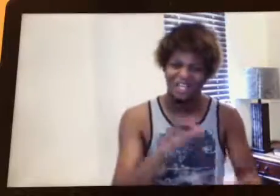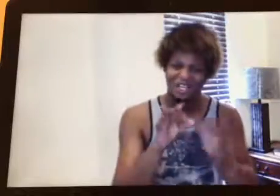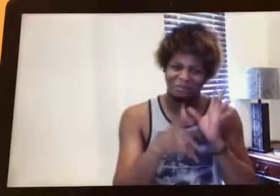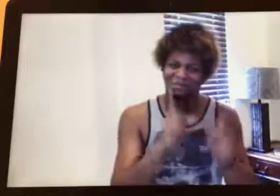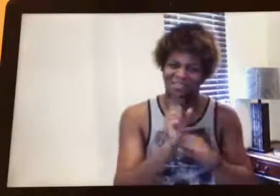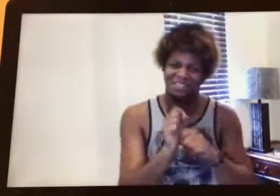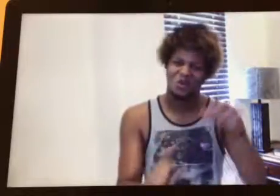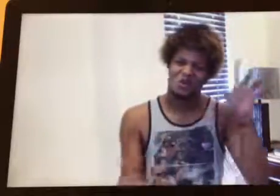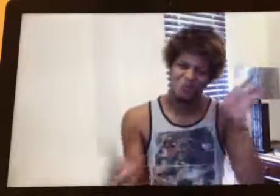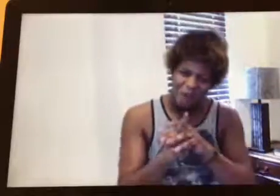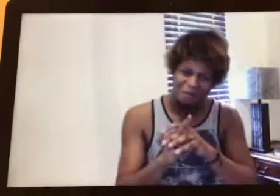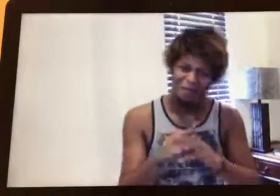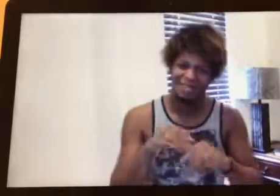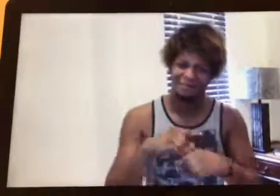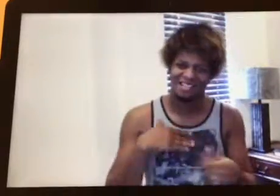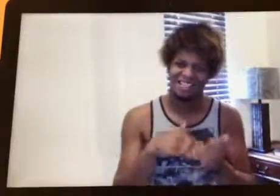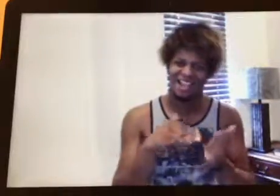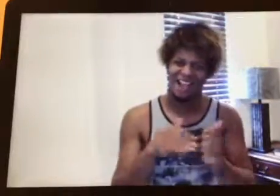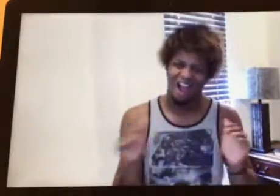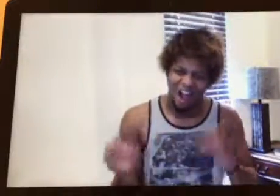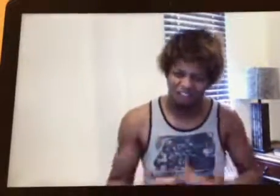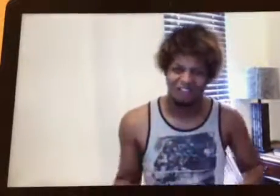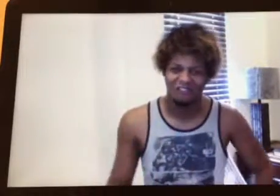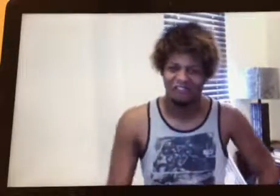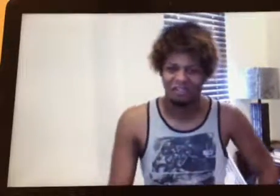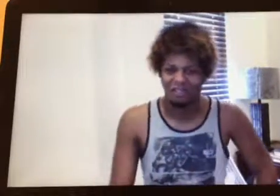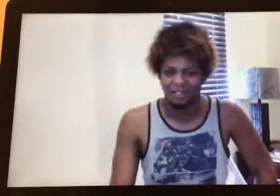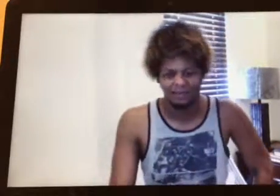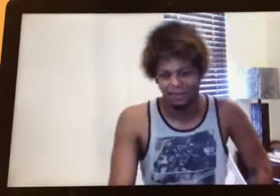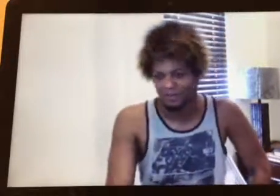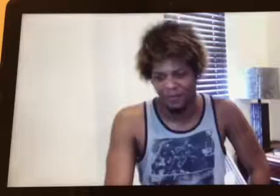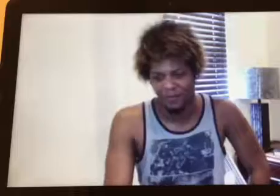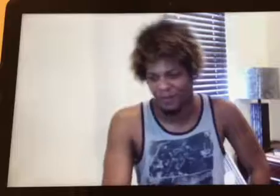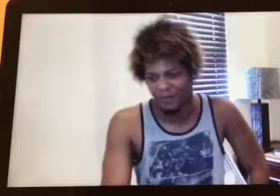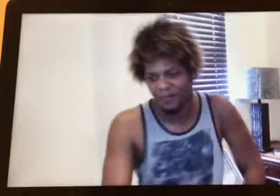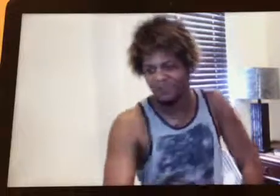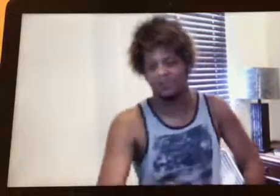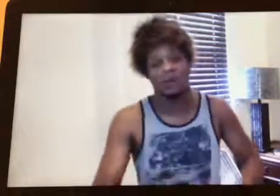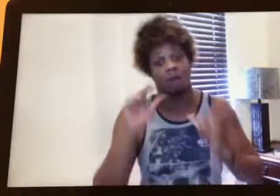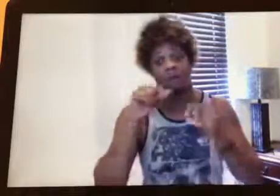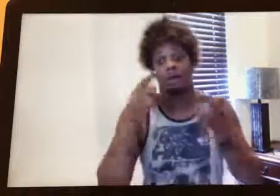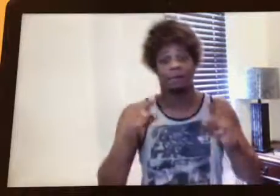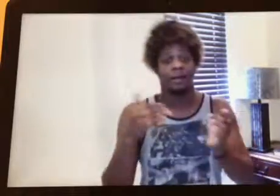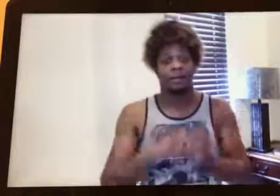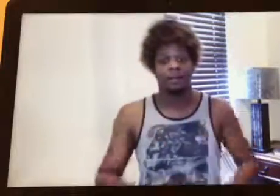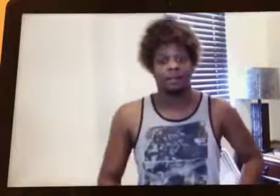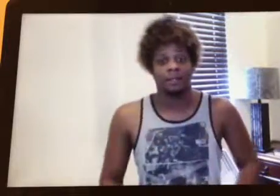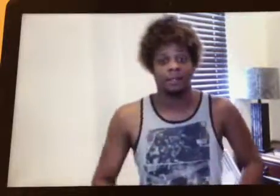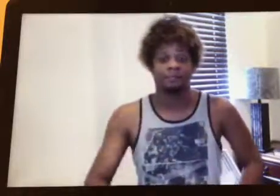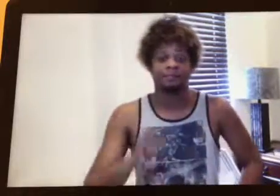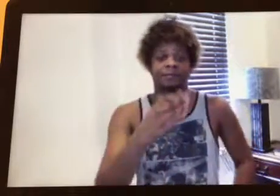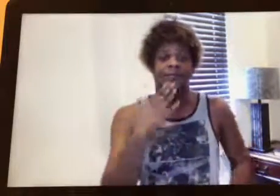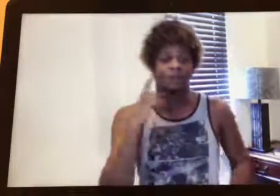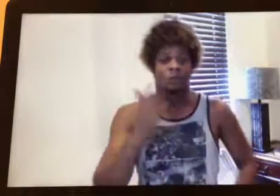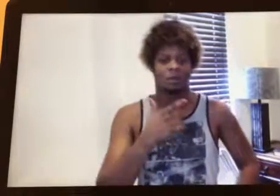it was just crazy. An interpreter, a fake interpreter, would show up to my appointment, a doctor's office.